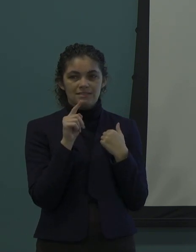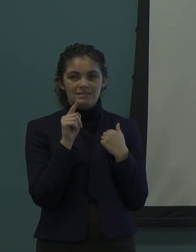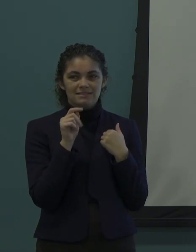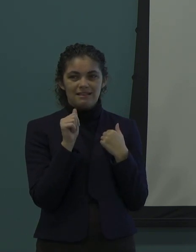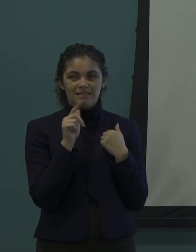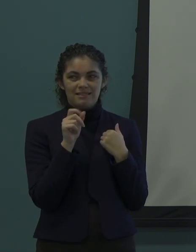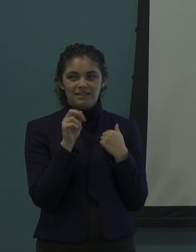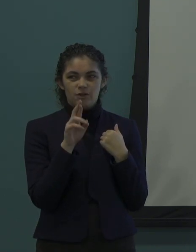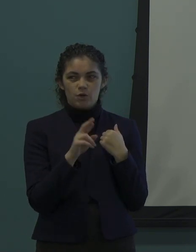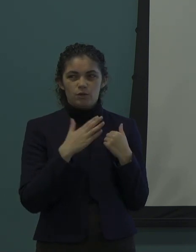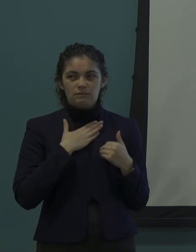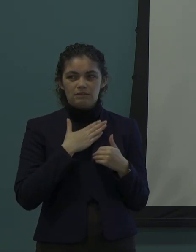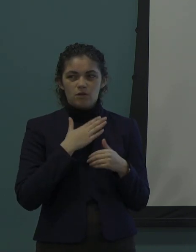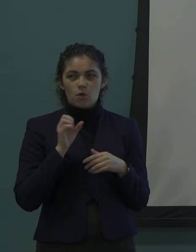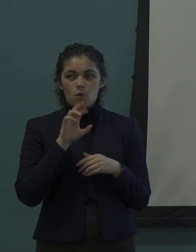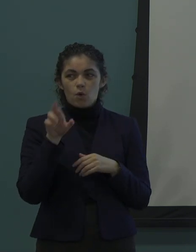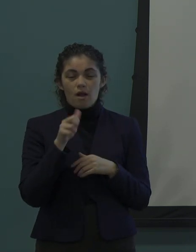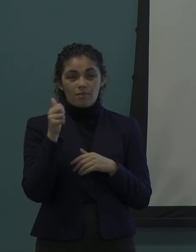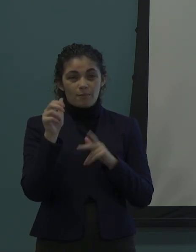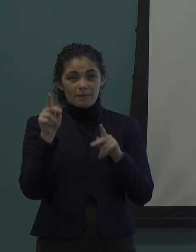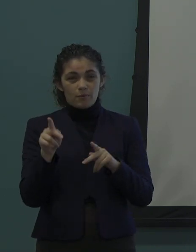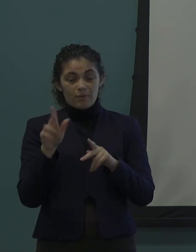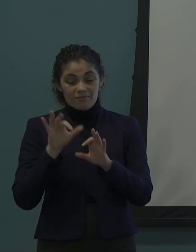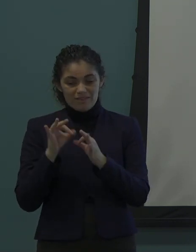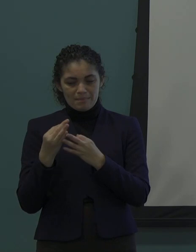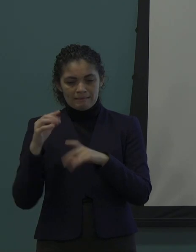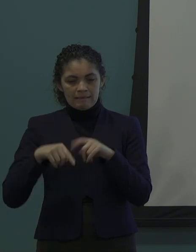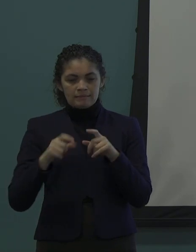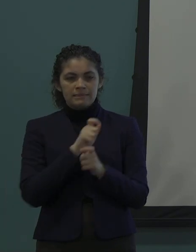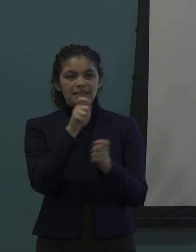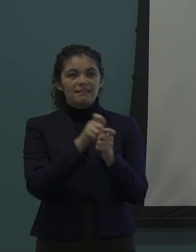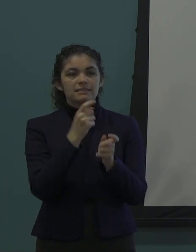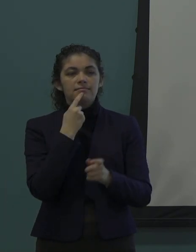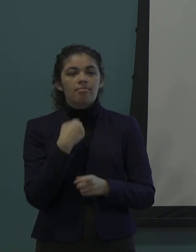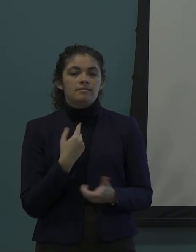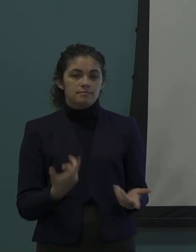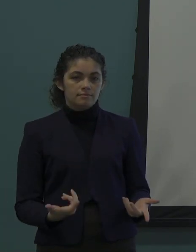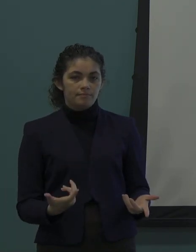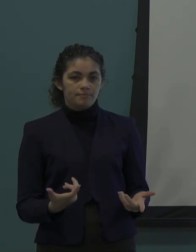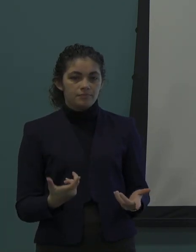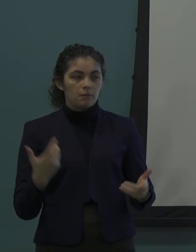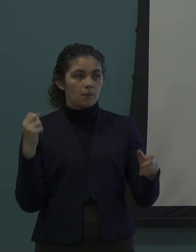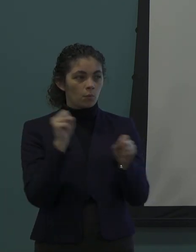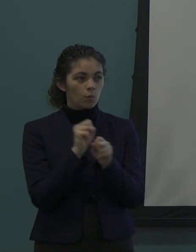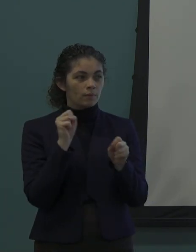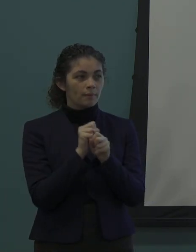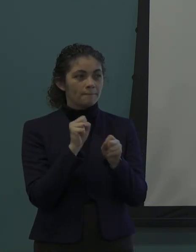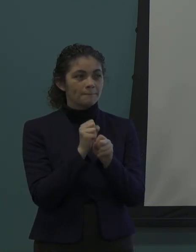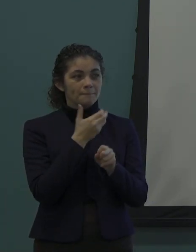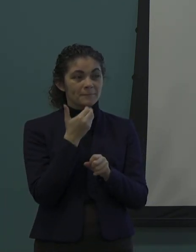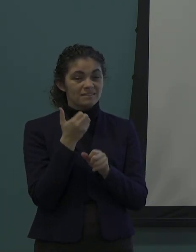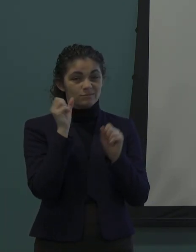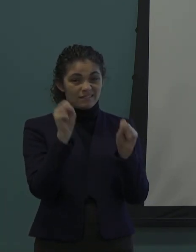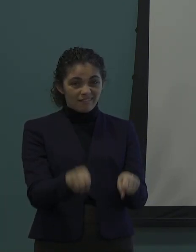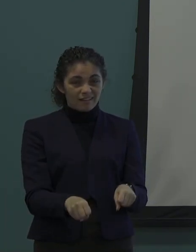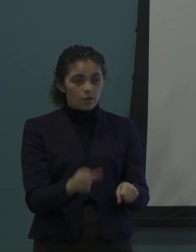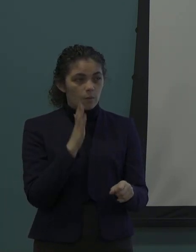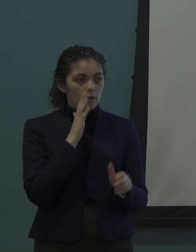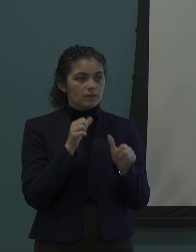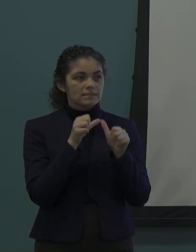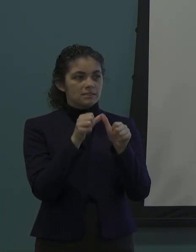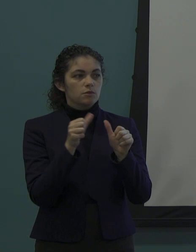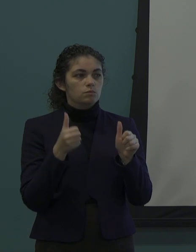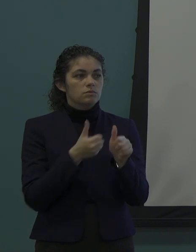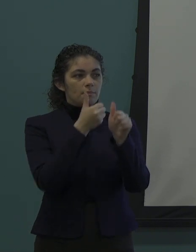family informants are not able to give us exact information. So we're working our very best to get as much as we can, and we'll continue